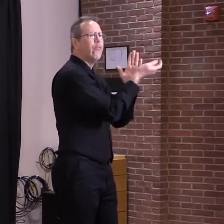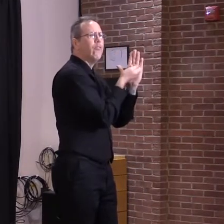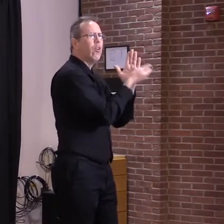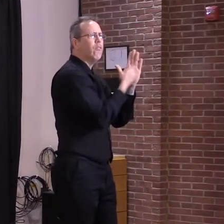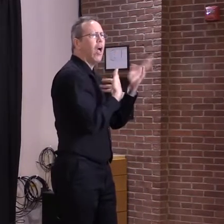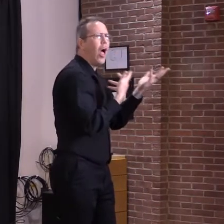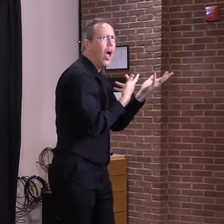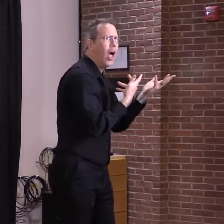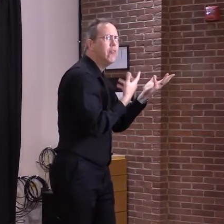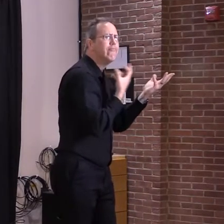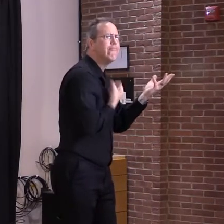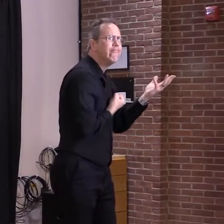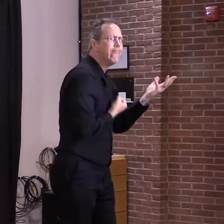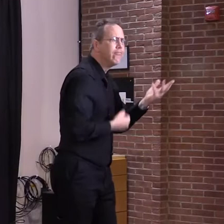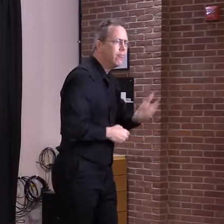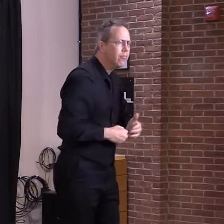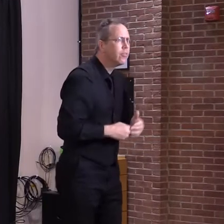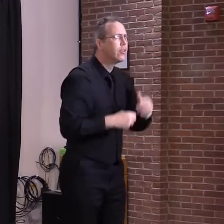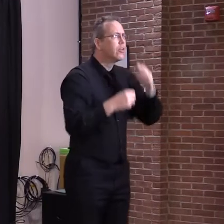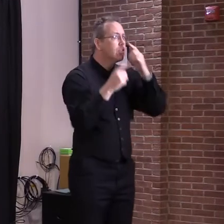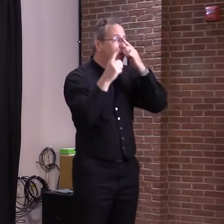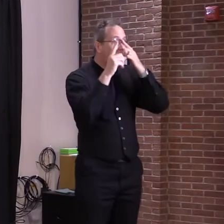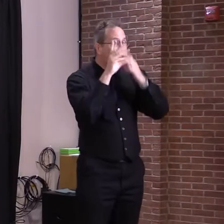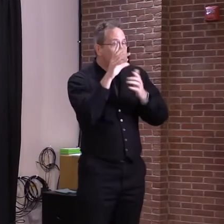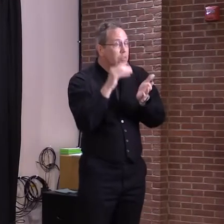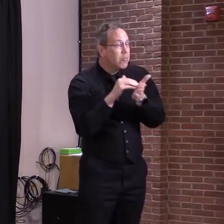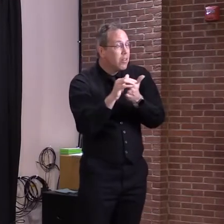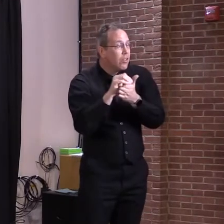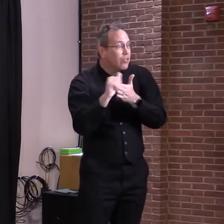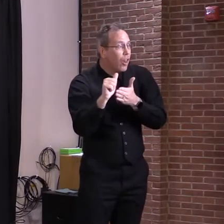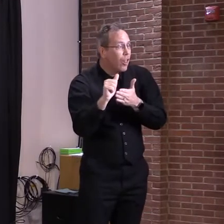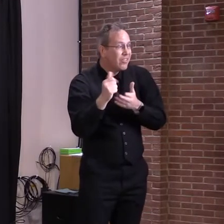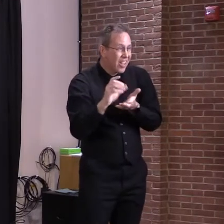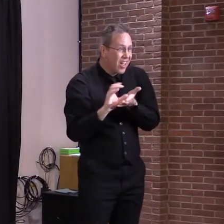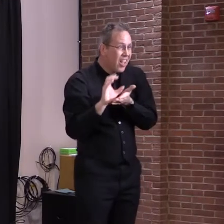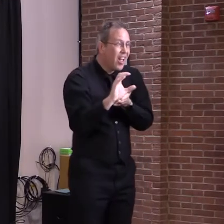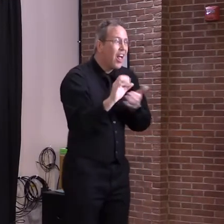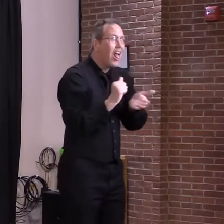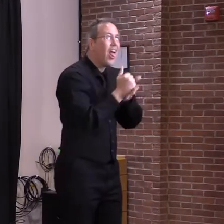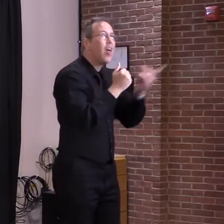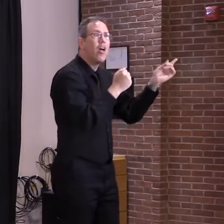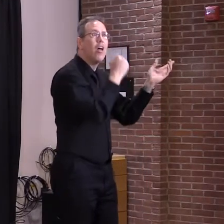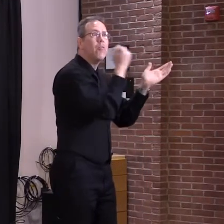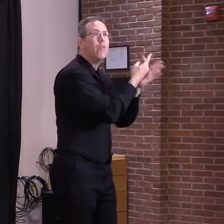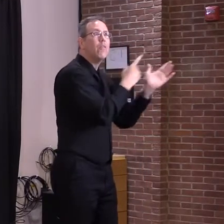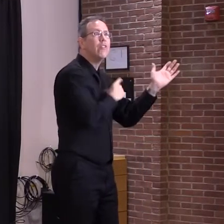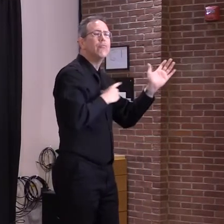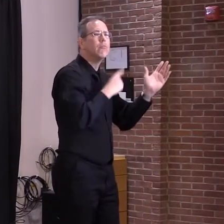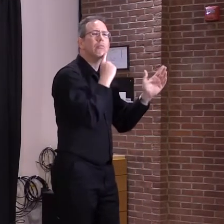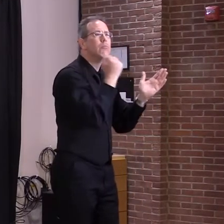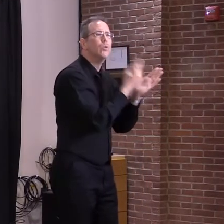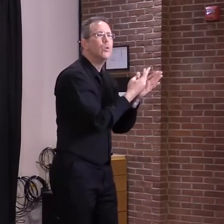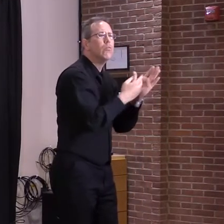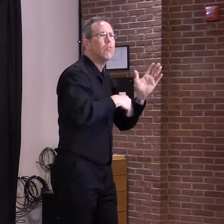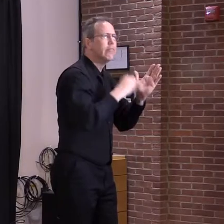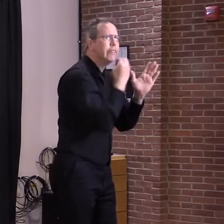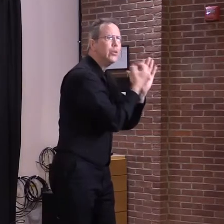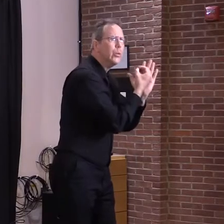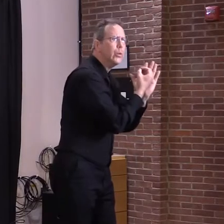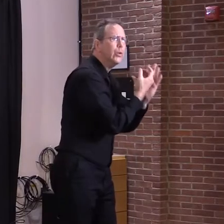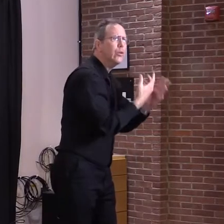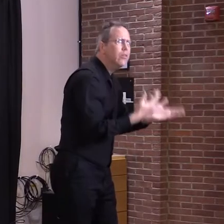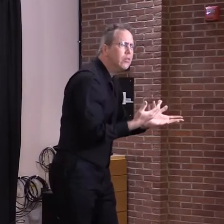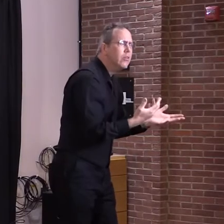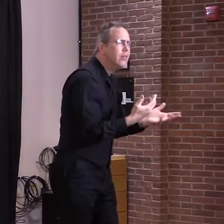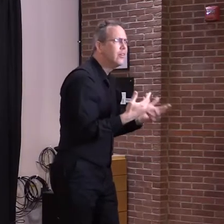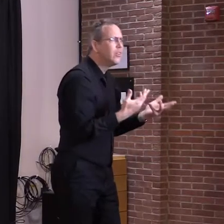economic development initiatives, zero were allocated by the House, leaving the Senate with the tough job of deciding where to find the